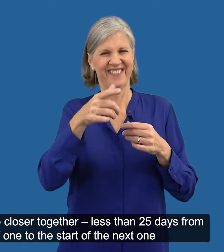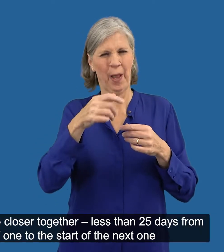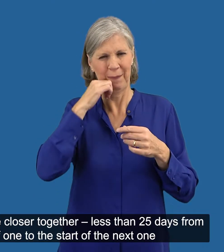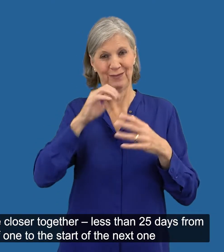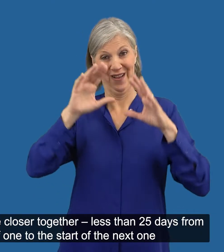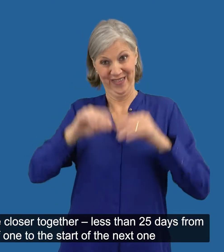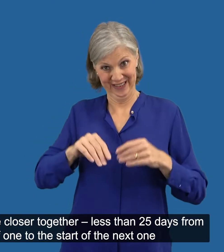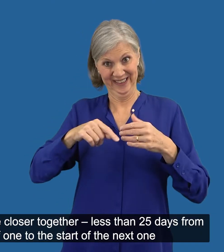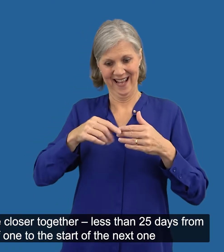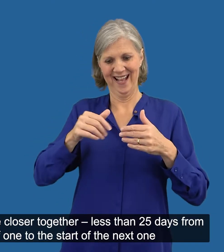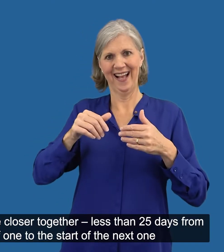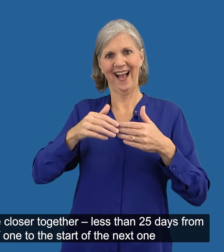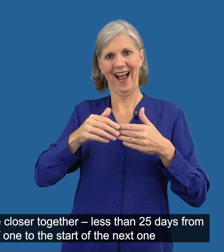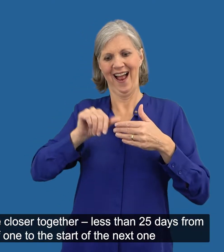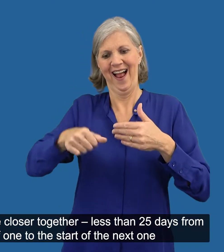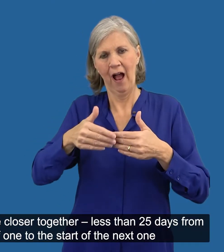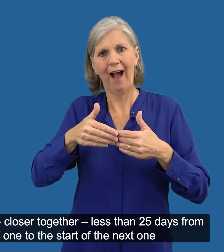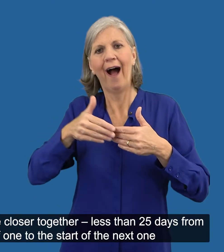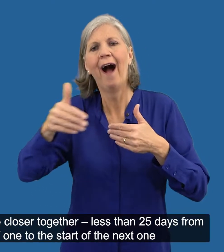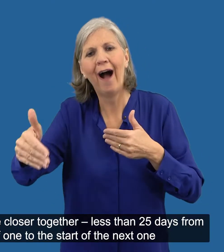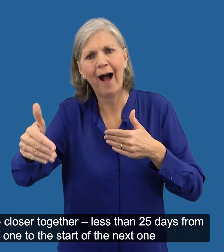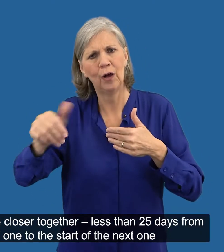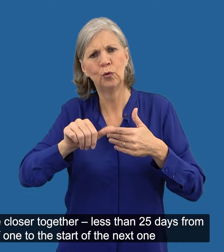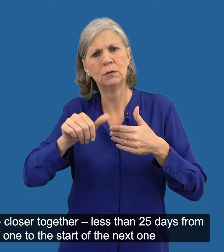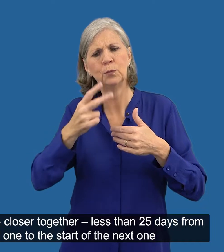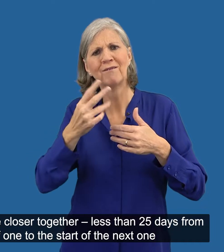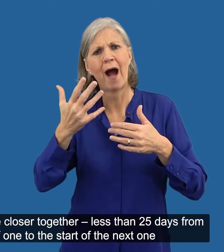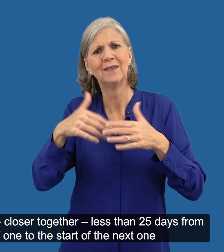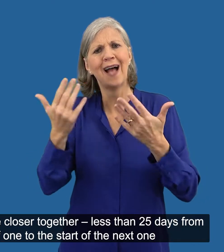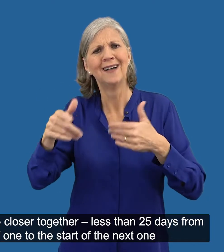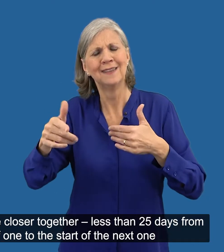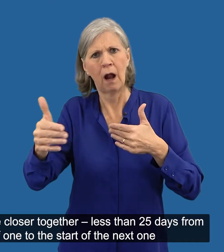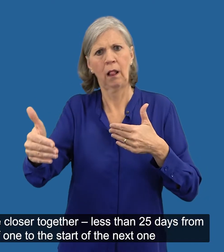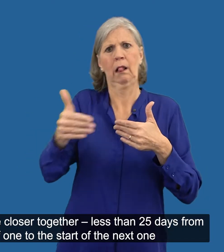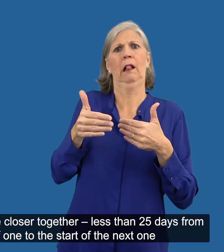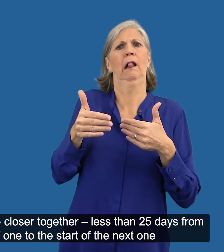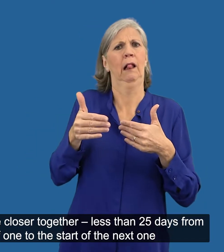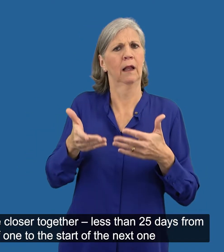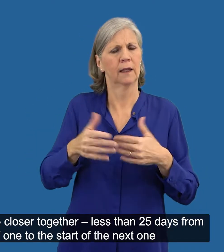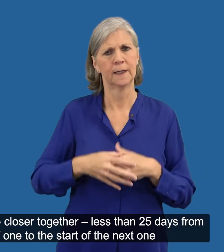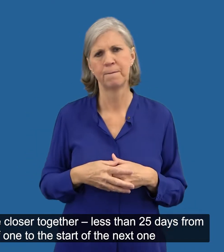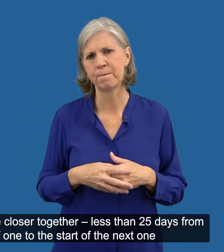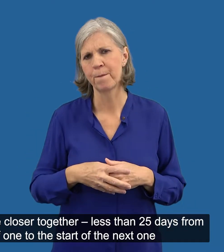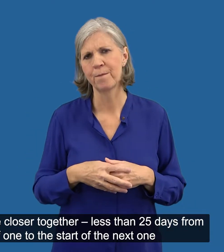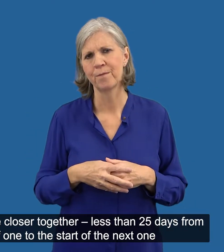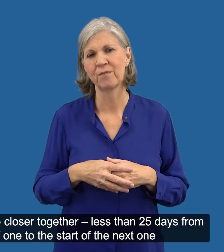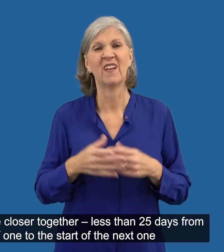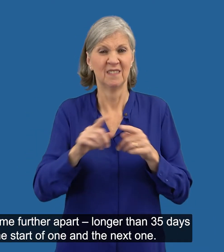Your periods come closer together, less than 25 days from the start of one to the start of the next one.